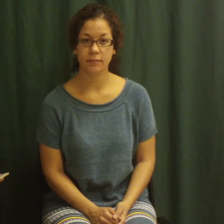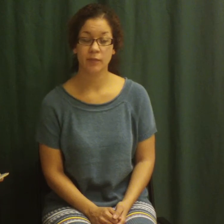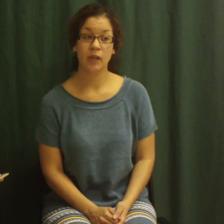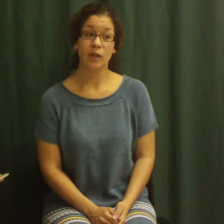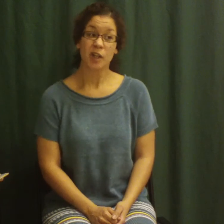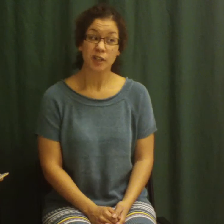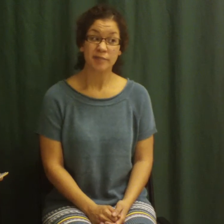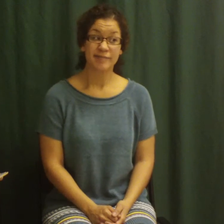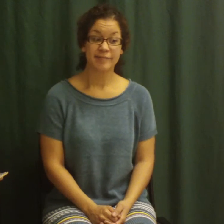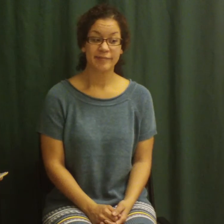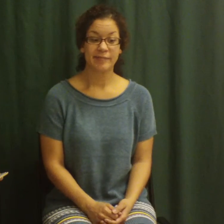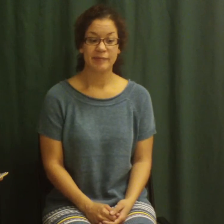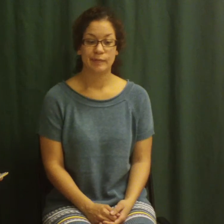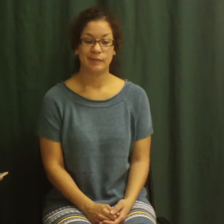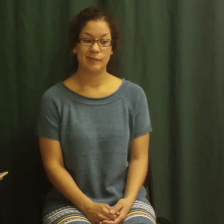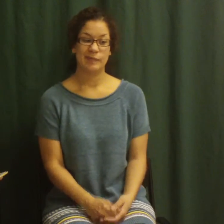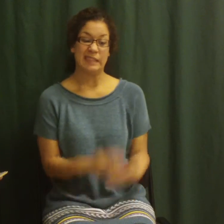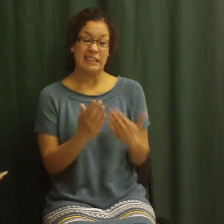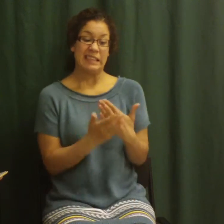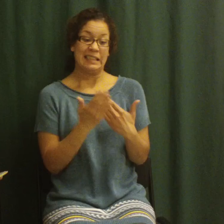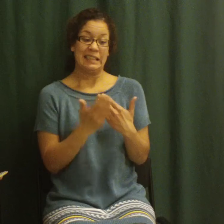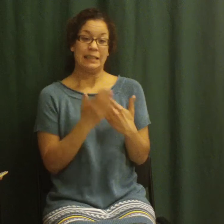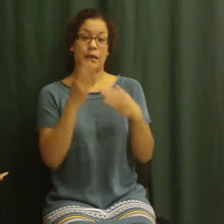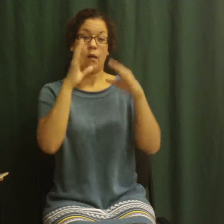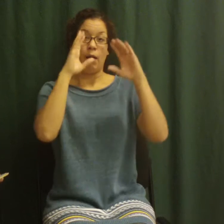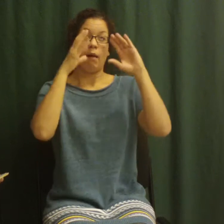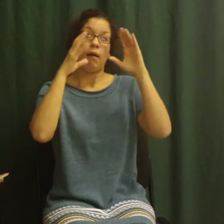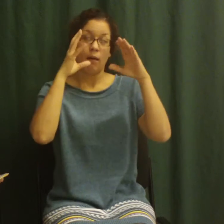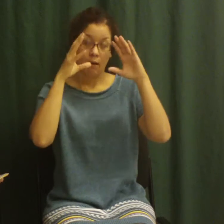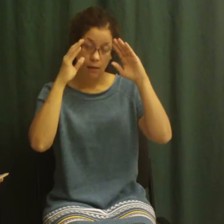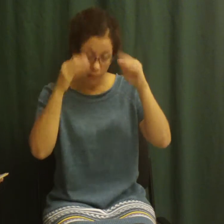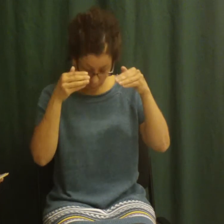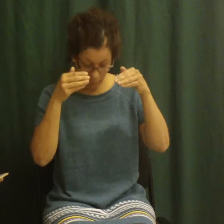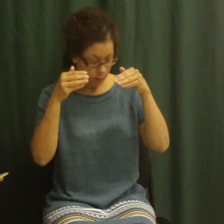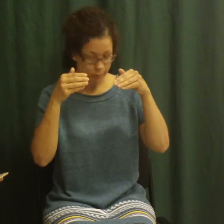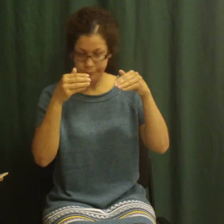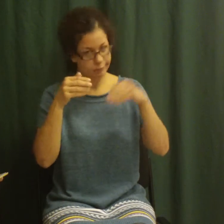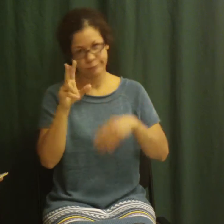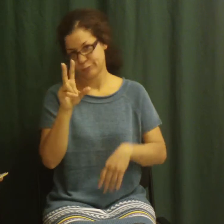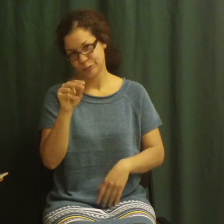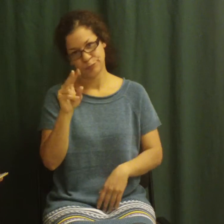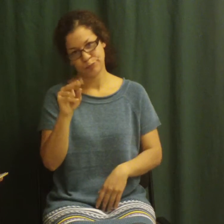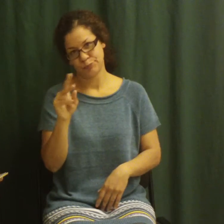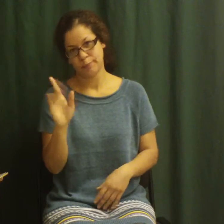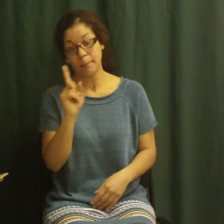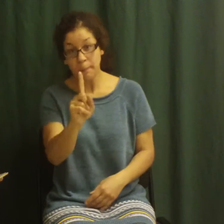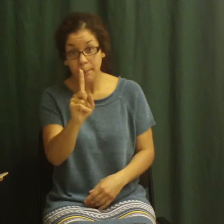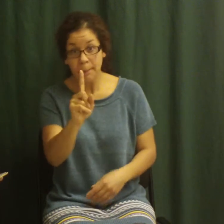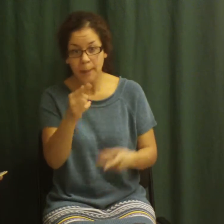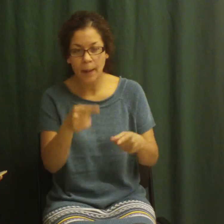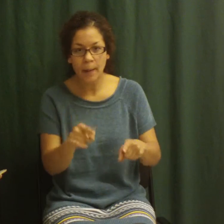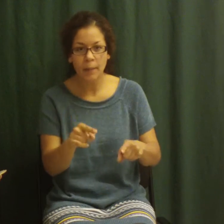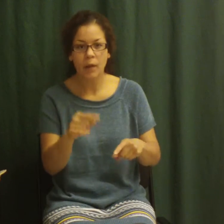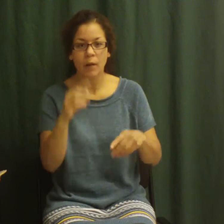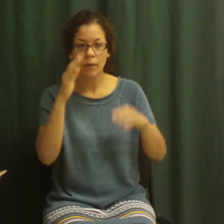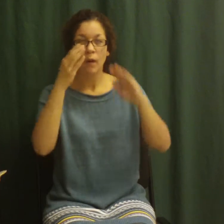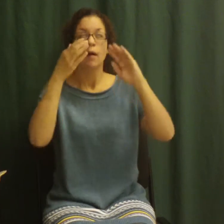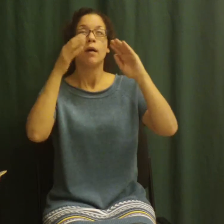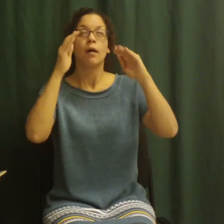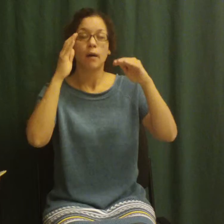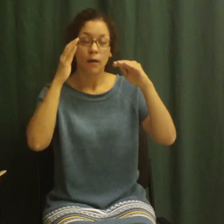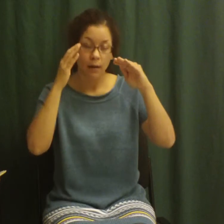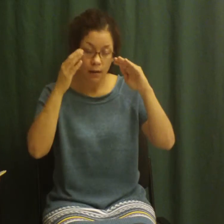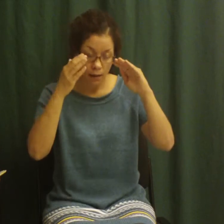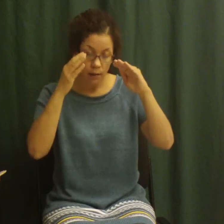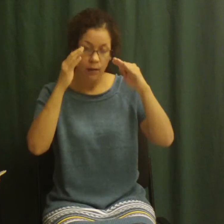It wasn't easy to fall asleep without a story, but I was finally dozing off when a storm broke.